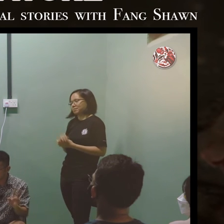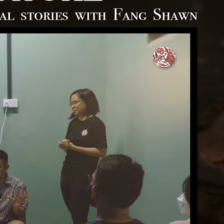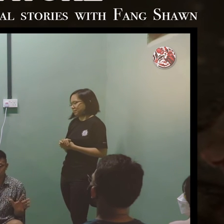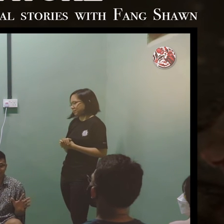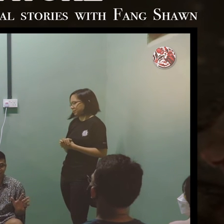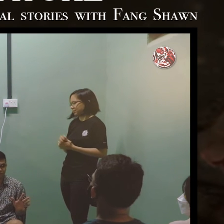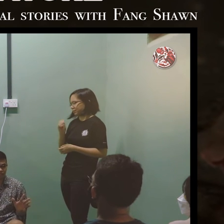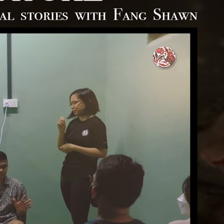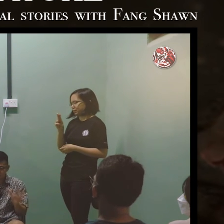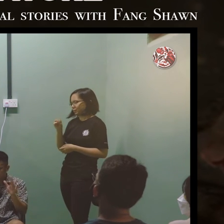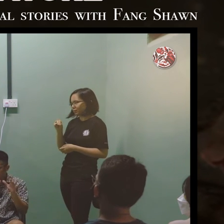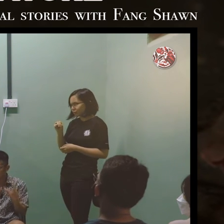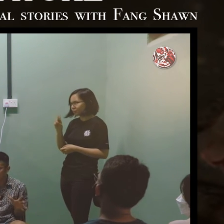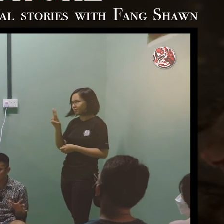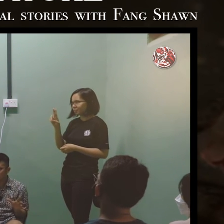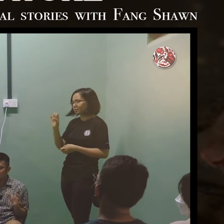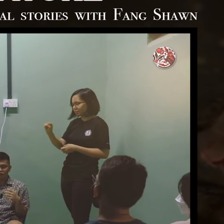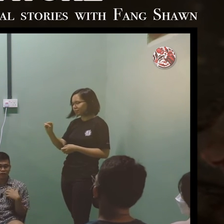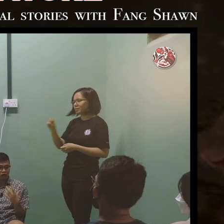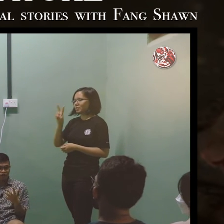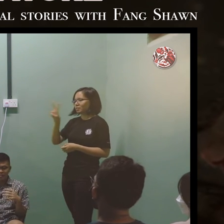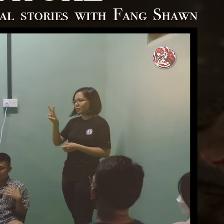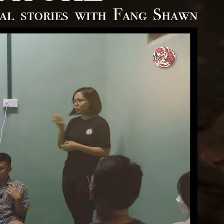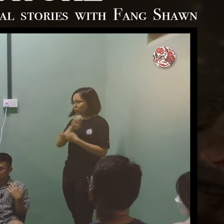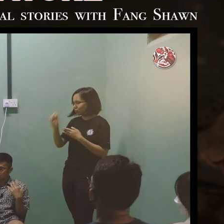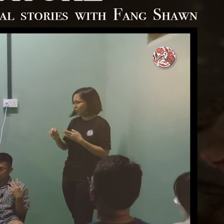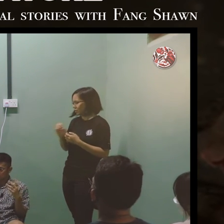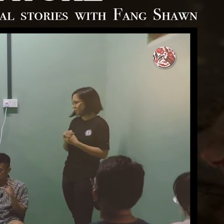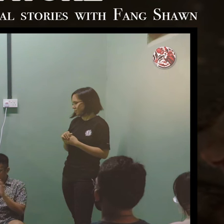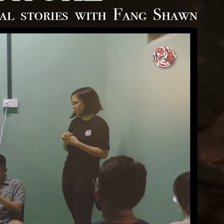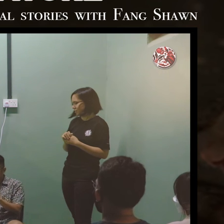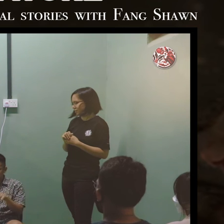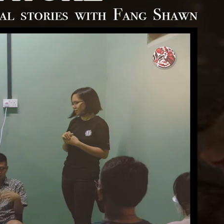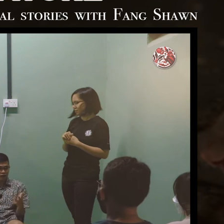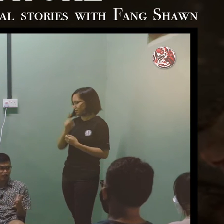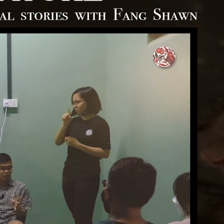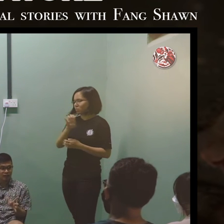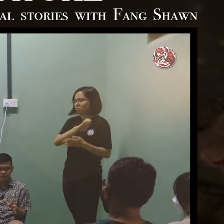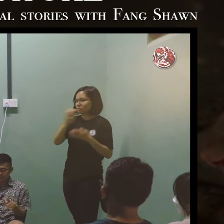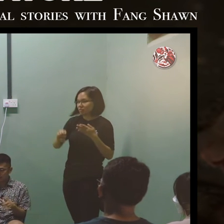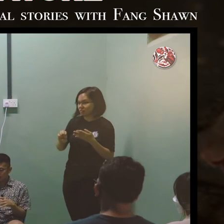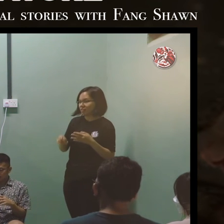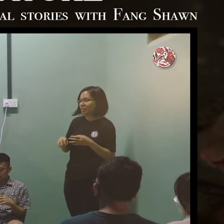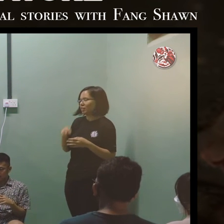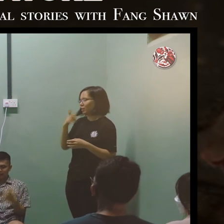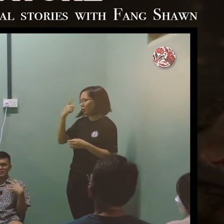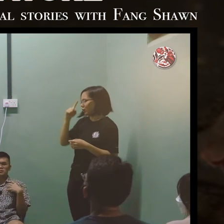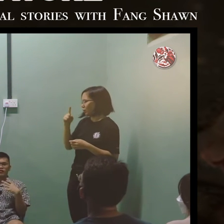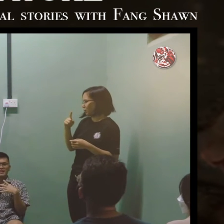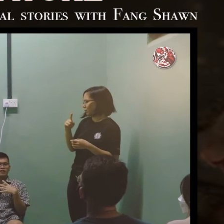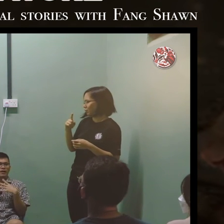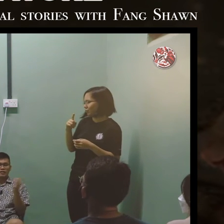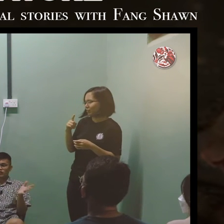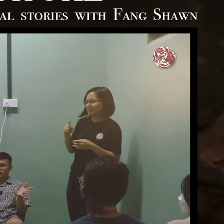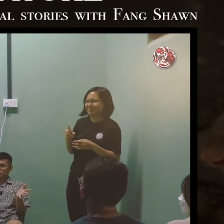is twofold. On one end, for photographers and, you know, videographers and content creators, I think, and this is